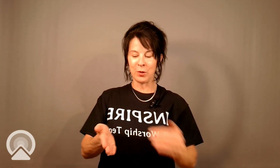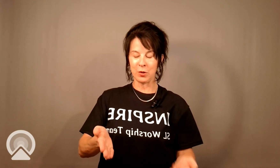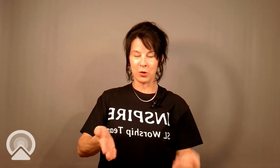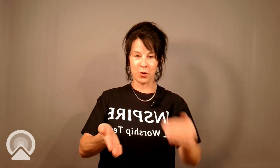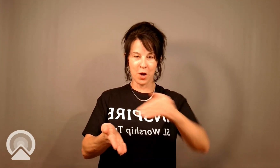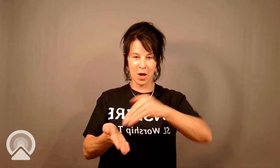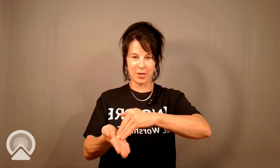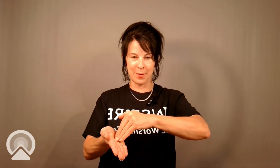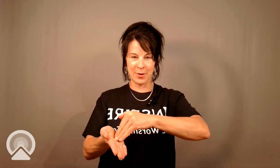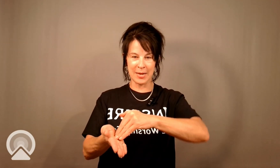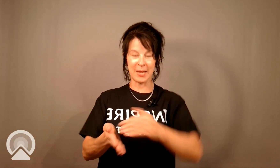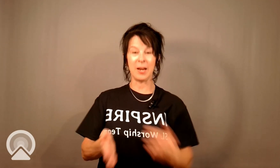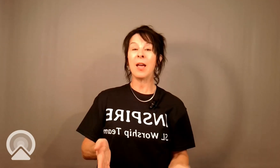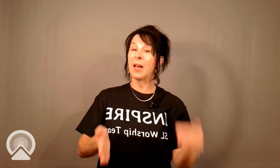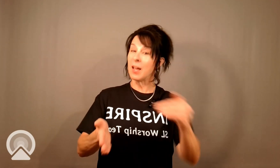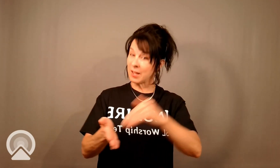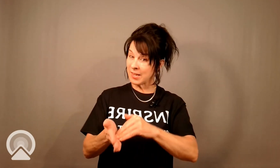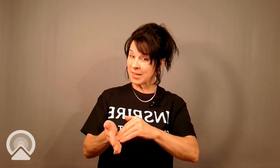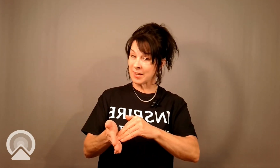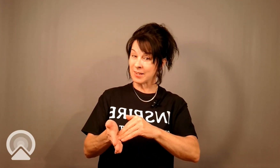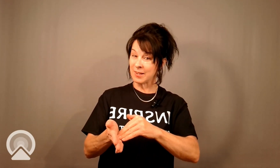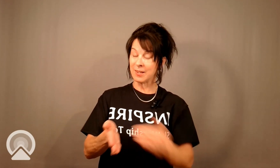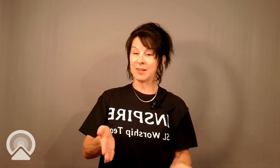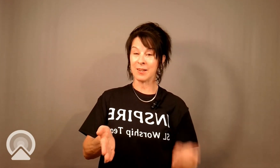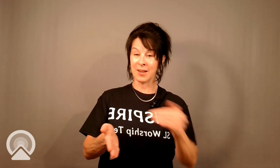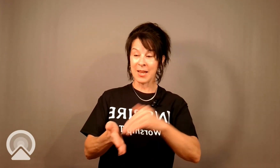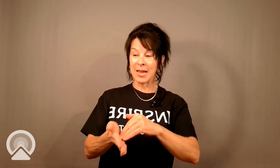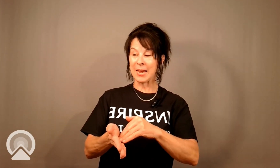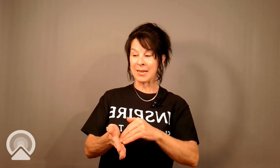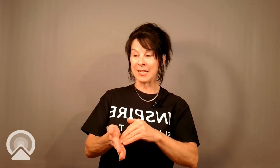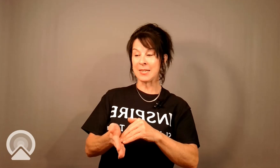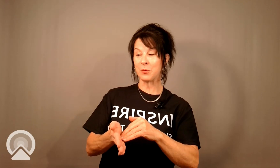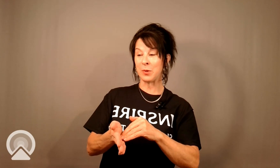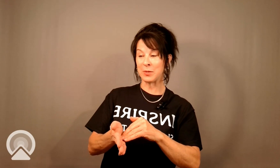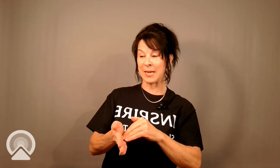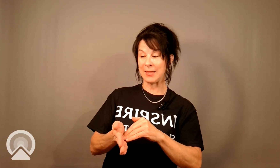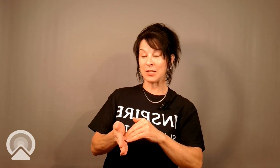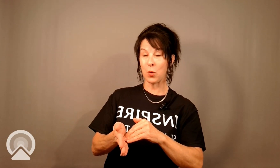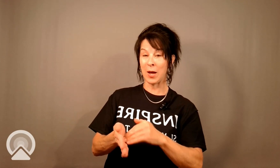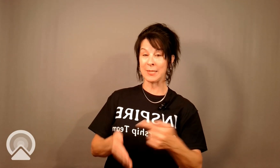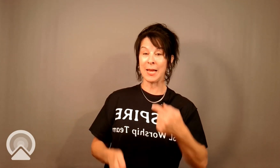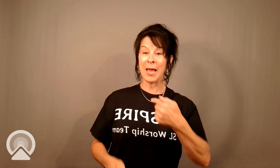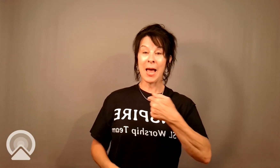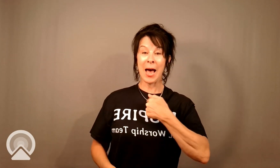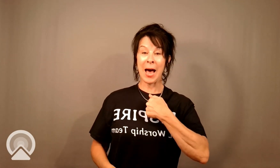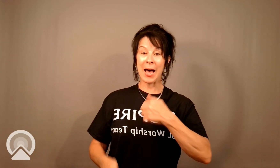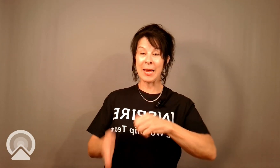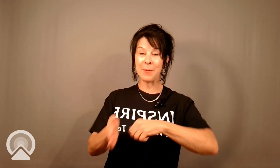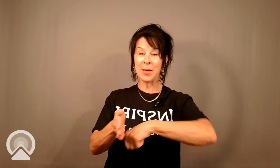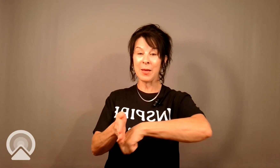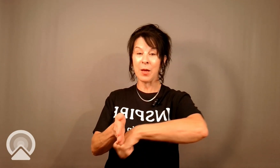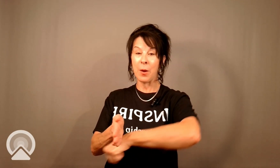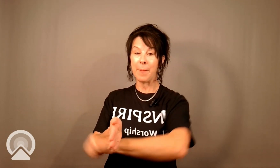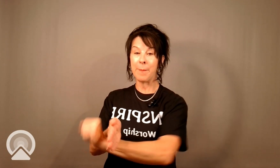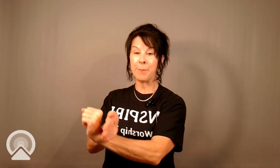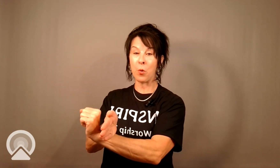your non-dominant hand. Again. And we will say that twice. I'm